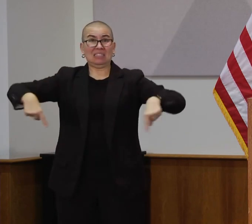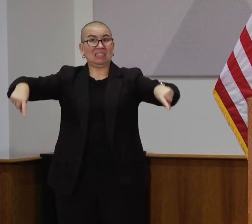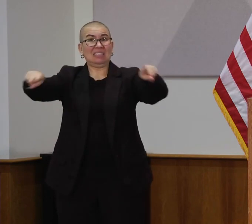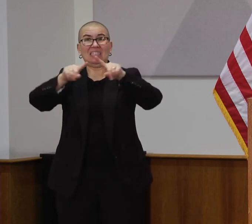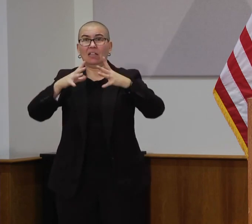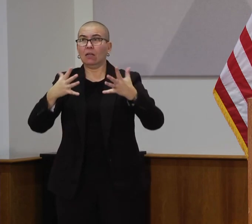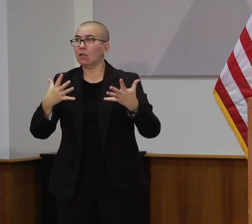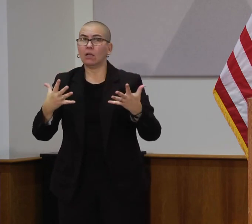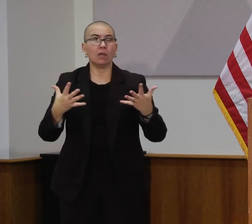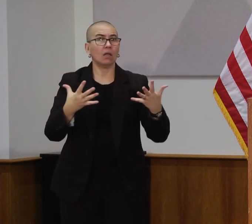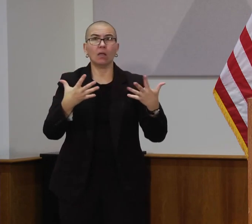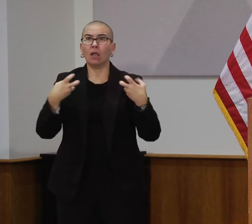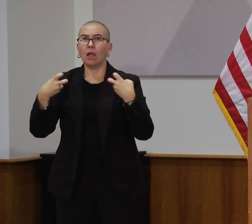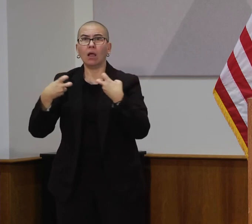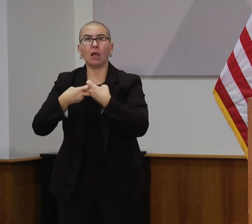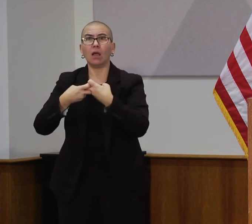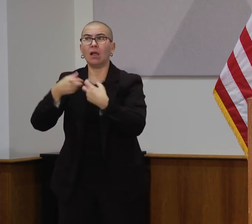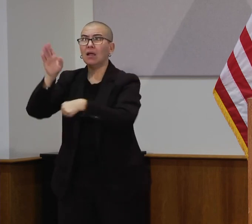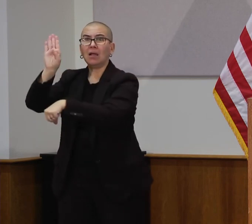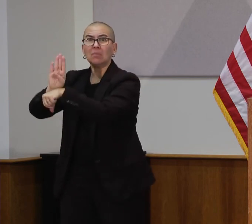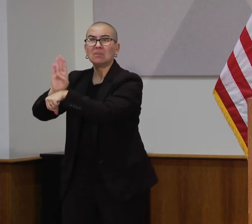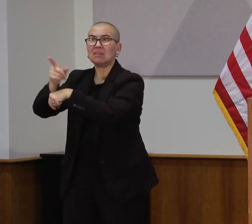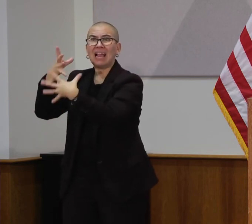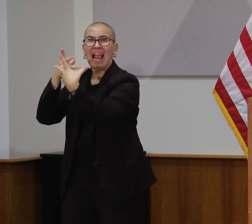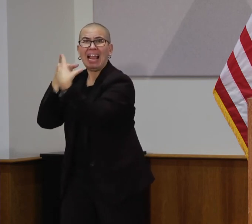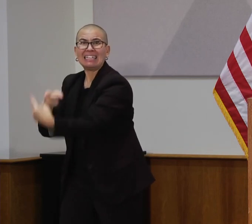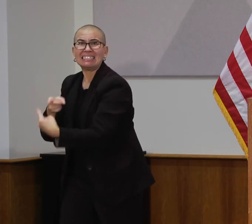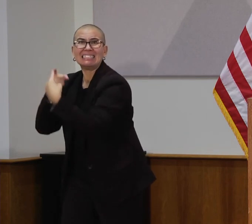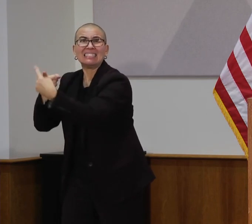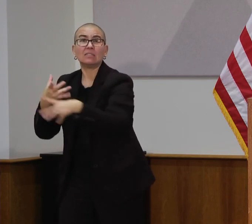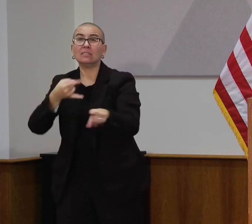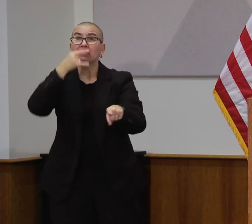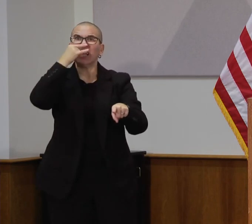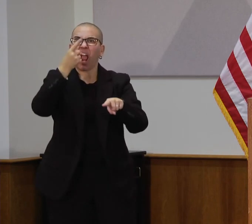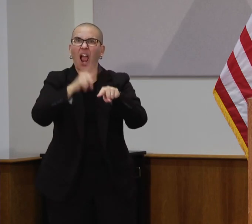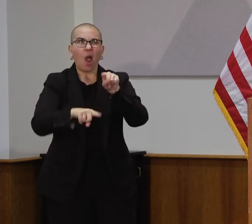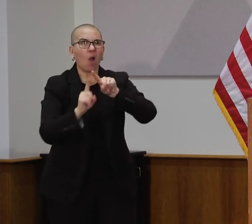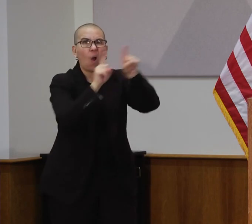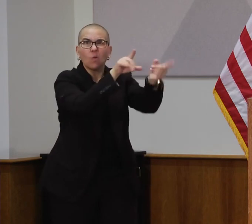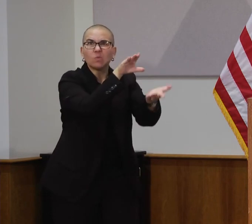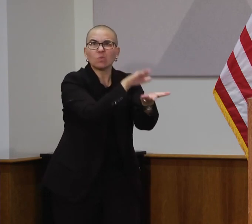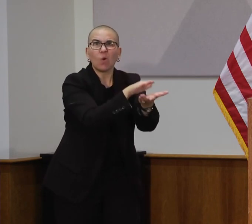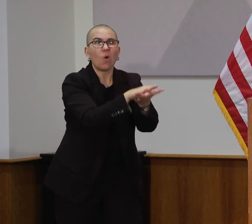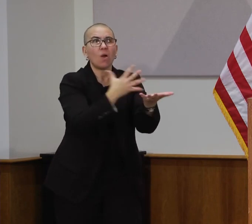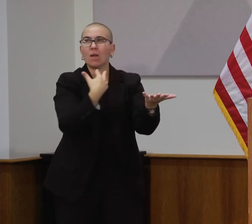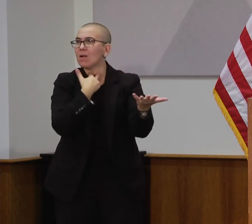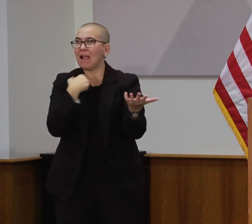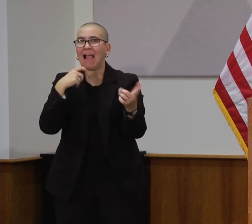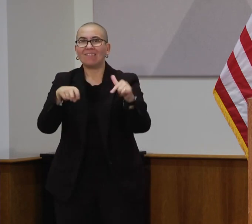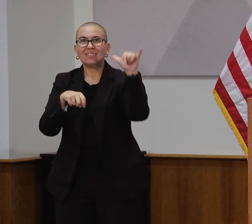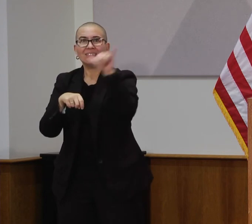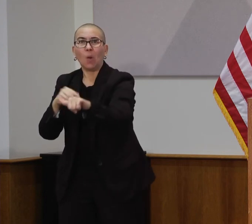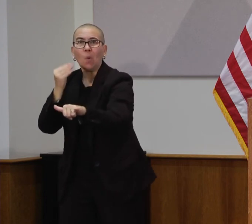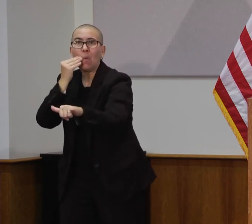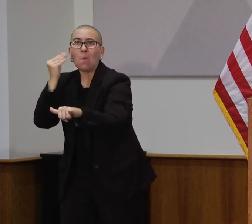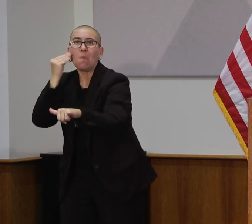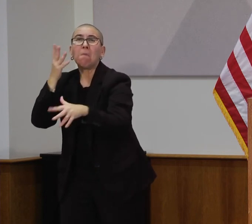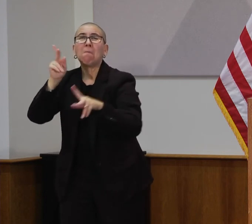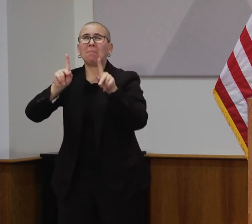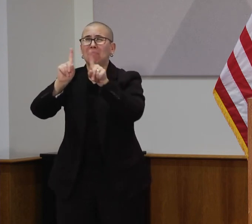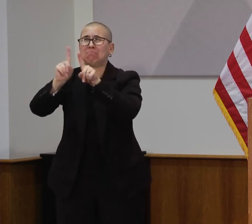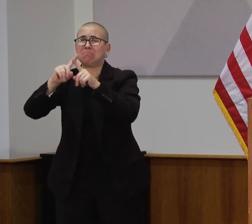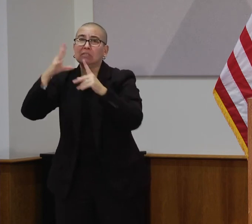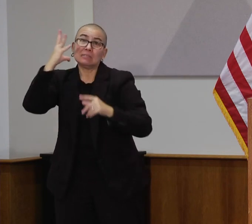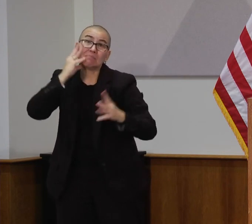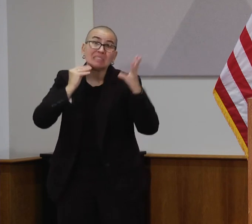struggling. Our kids can't catch a break at school. People are experiencing depression, anxiety, increased